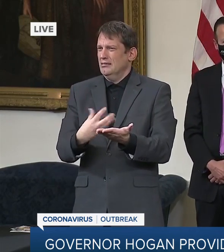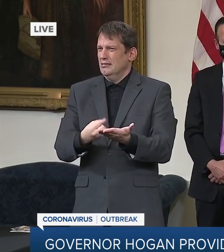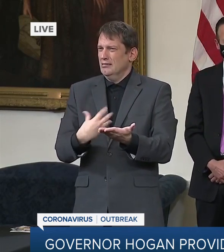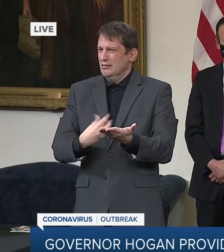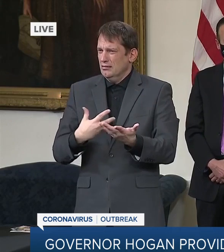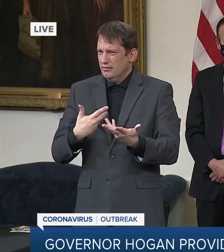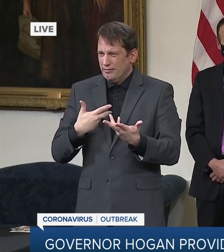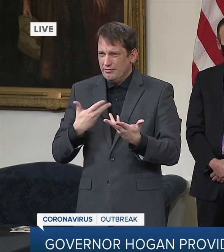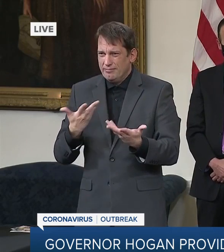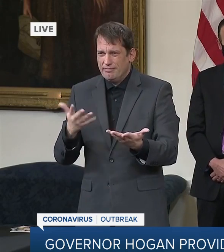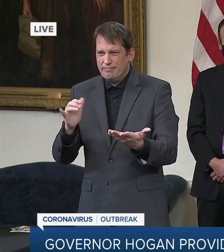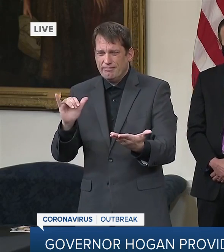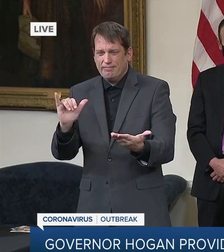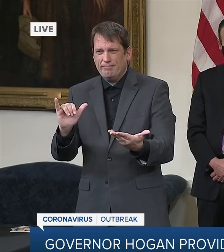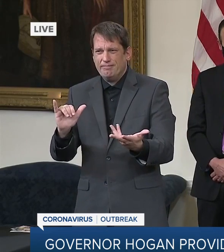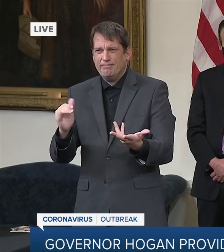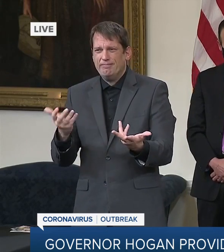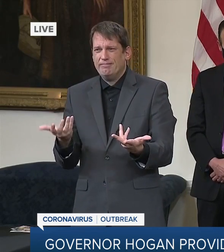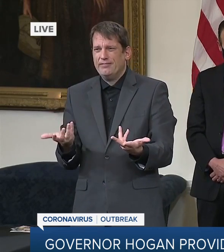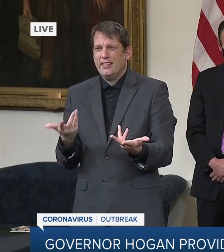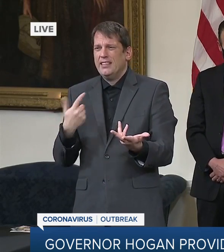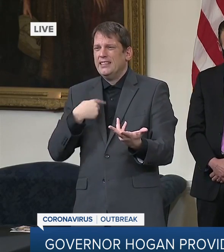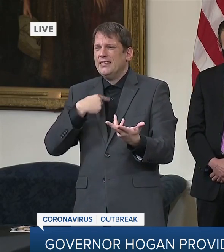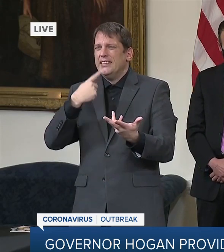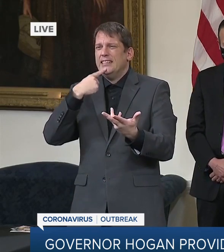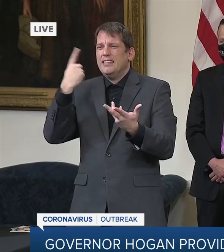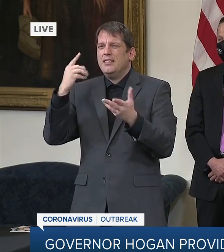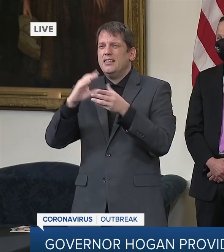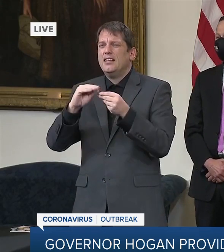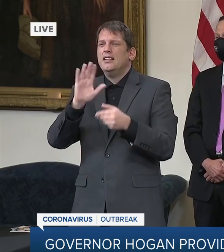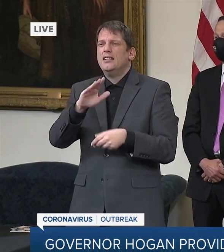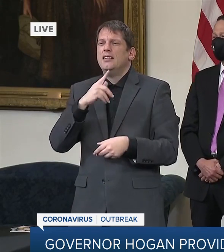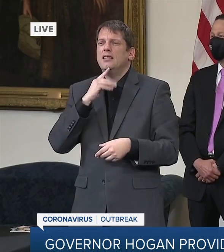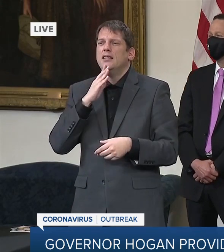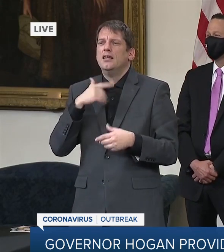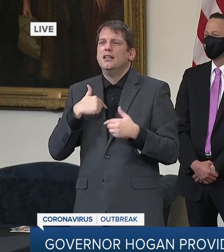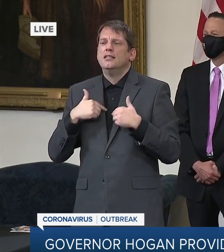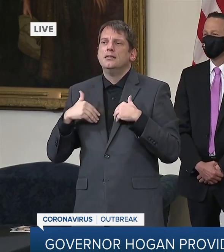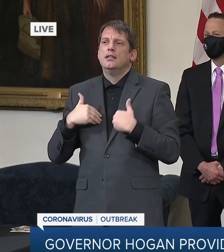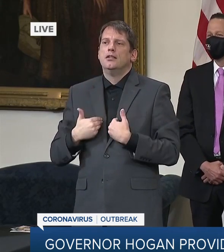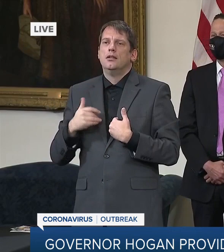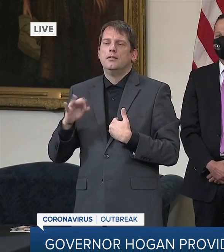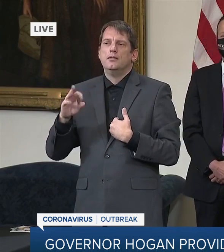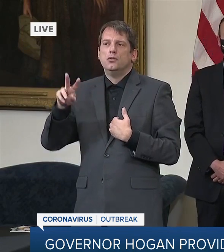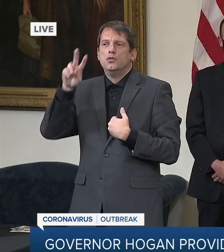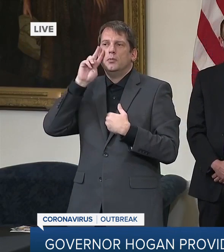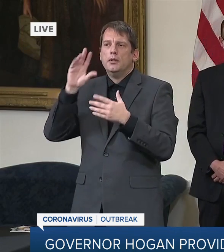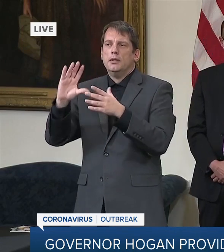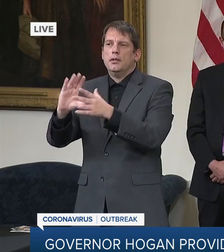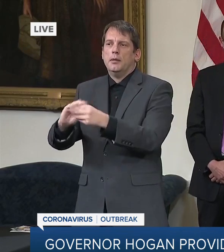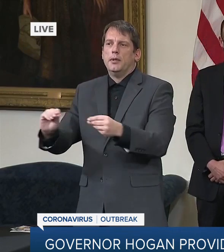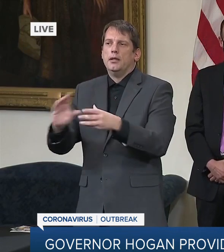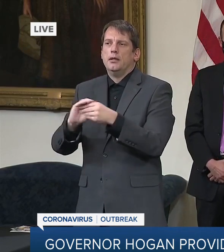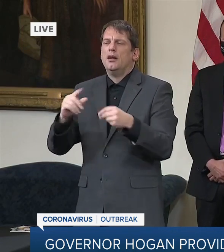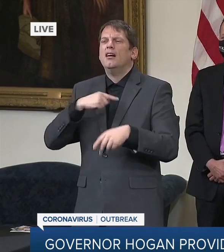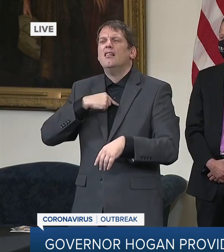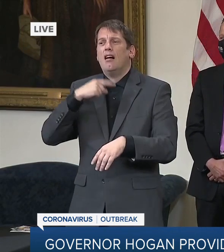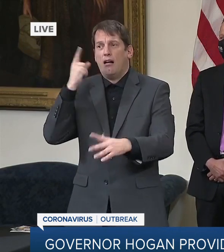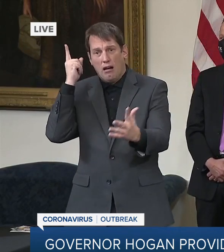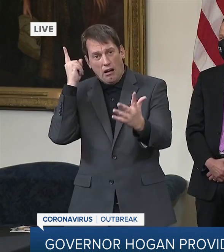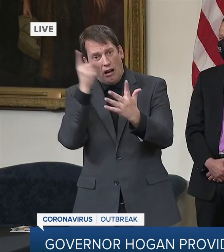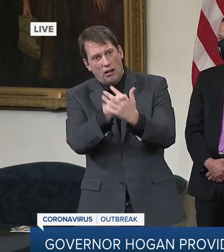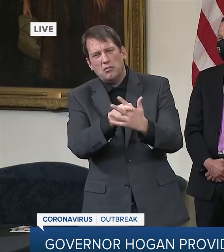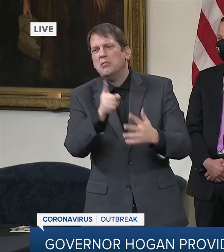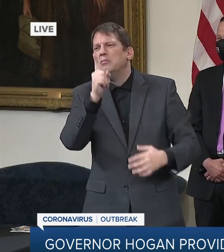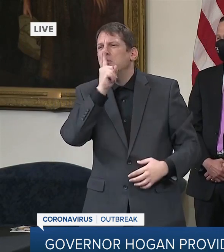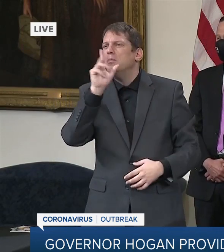said something about I'm tired of stupid comments. So I didn't really I didn't call anybody any bad things, but I